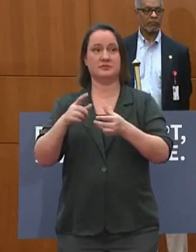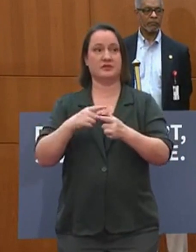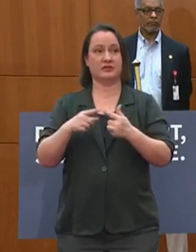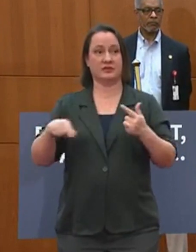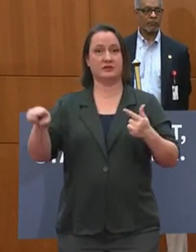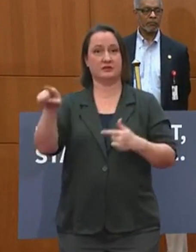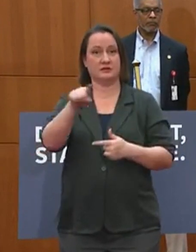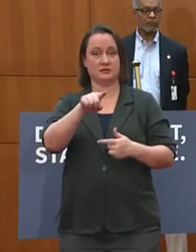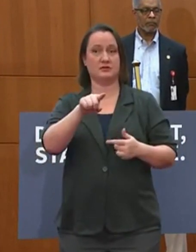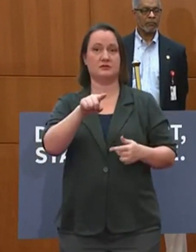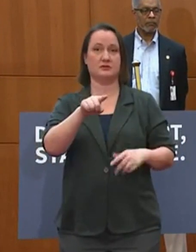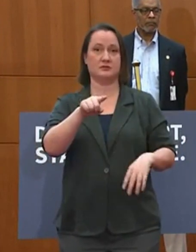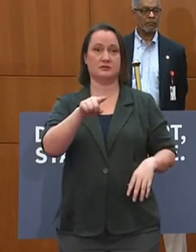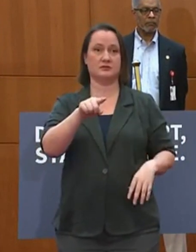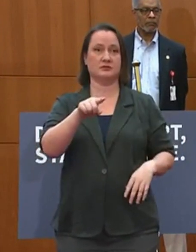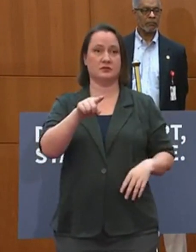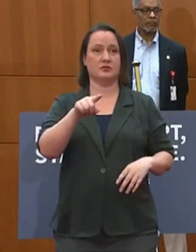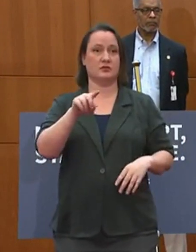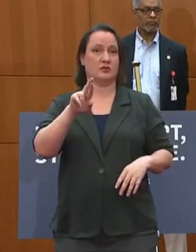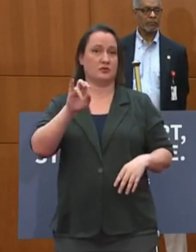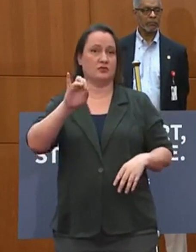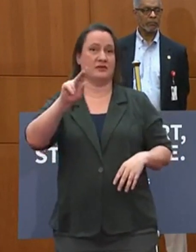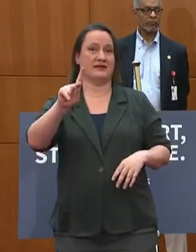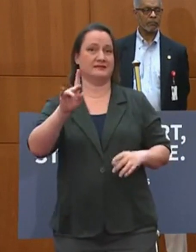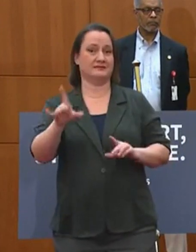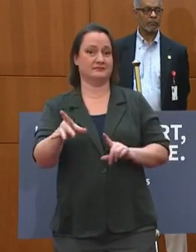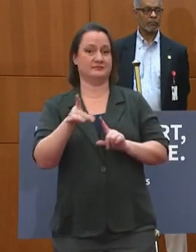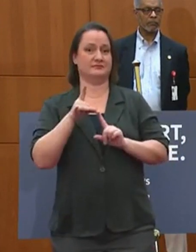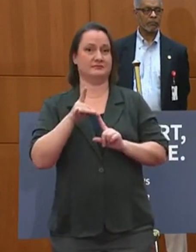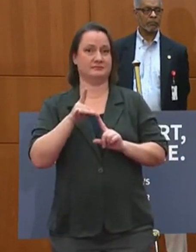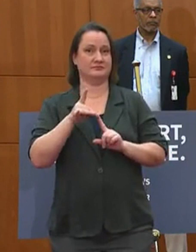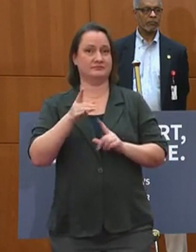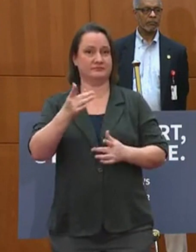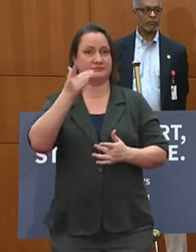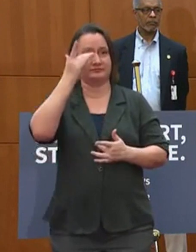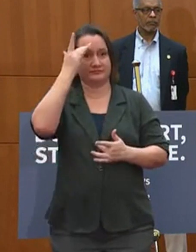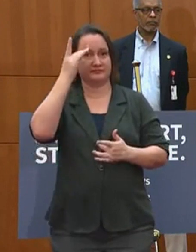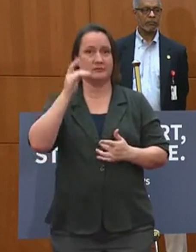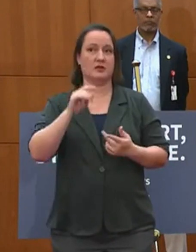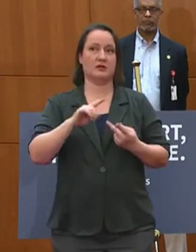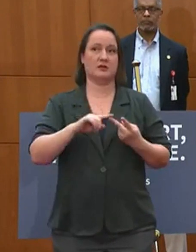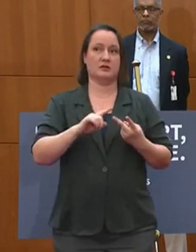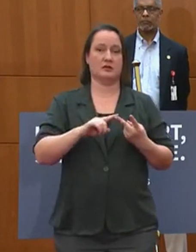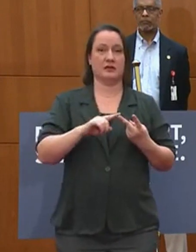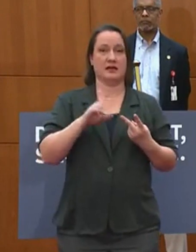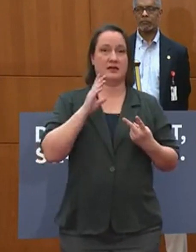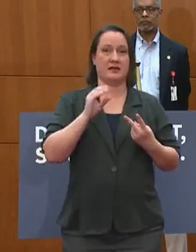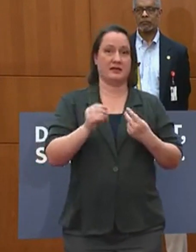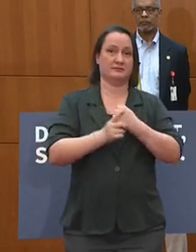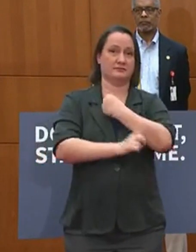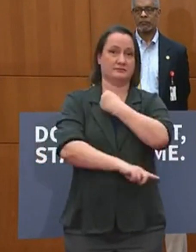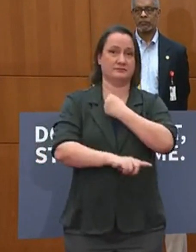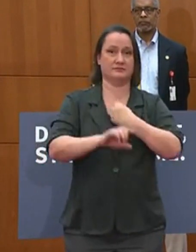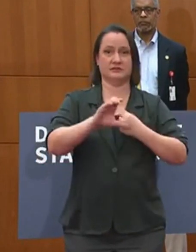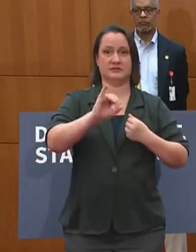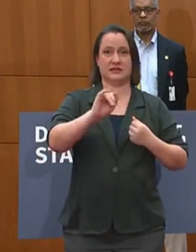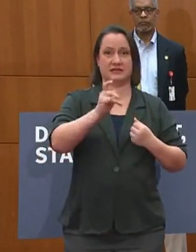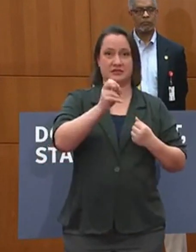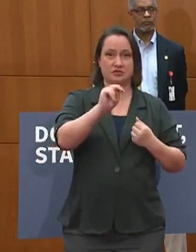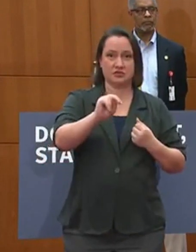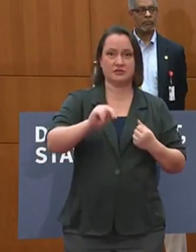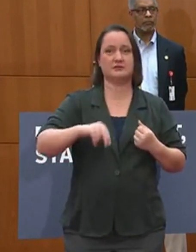are at risk of receiving a citation and a class one